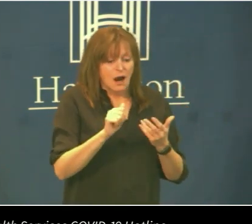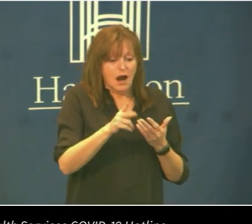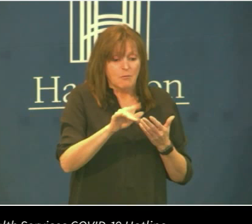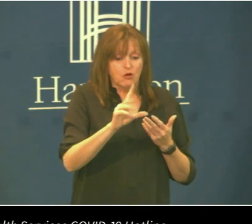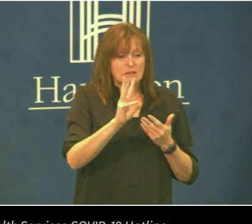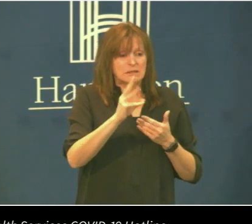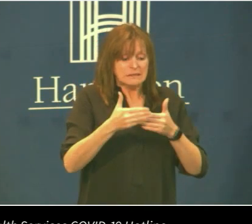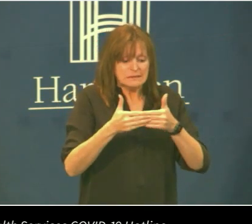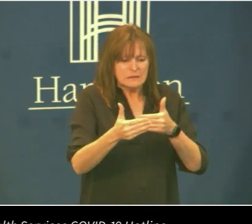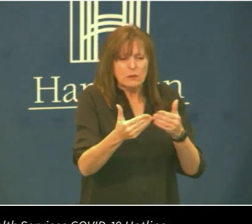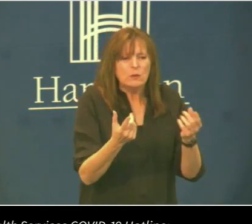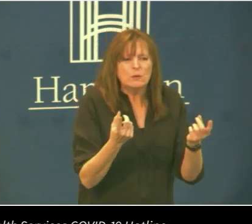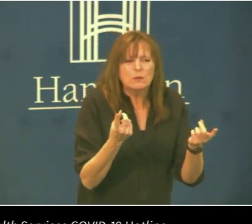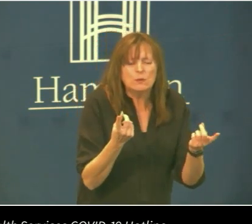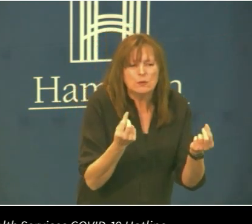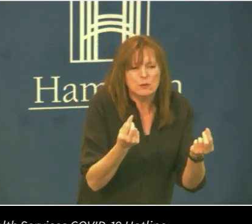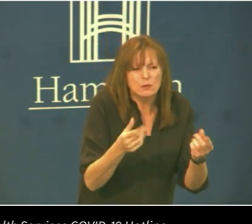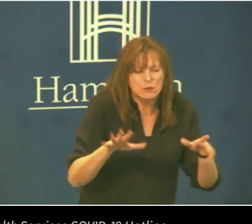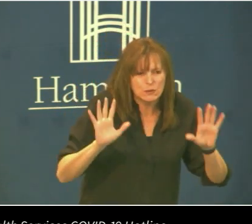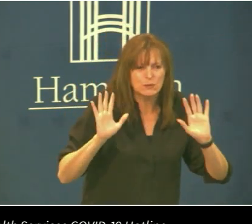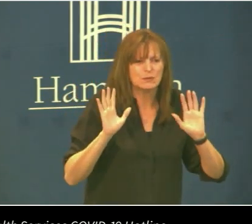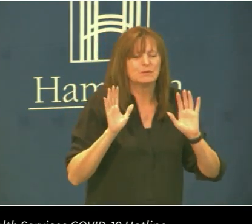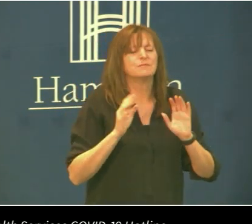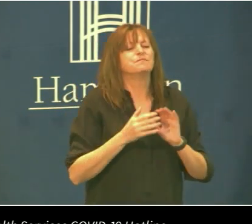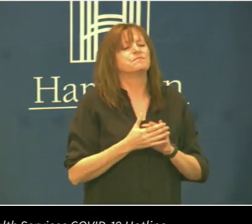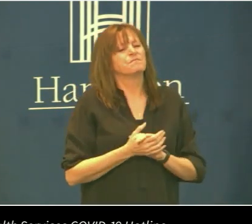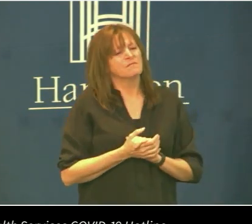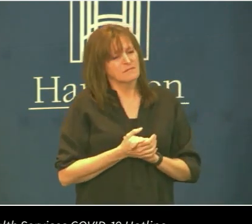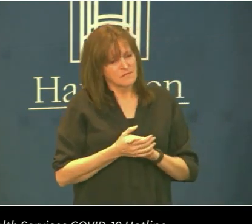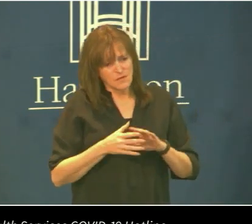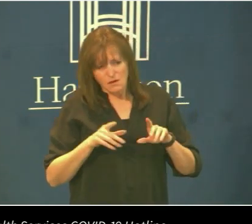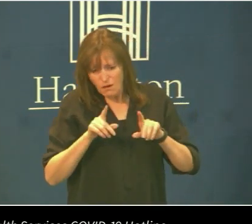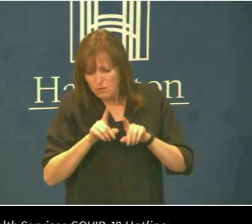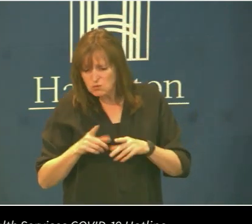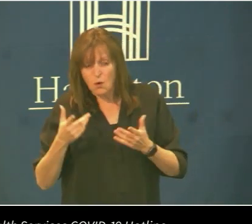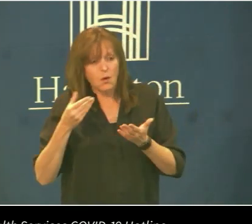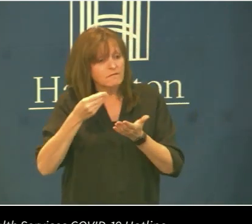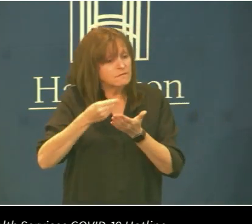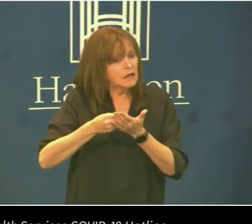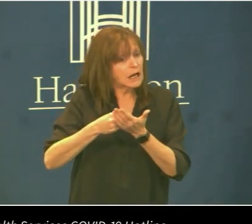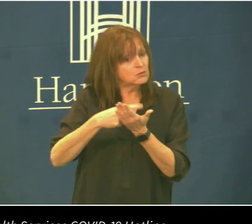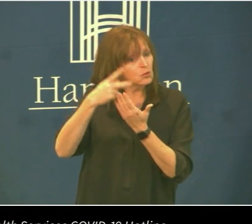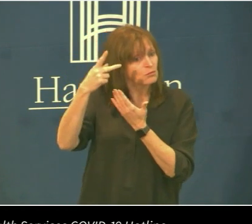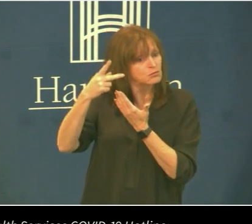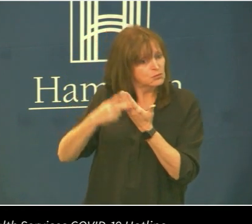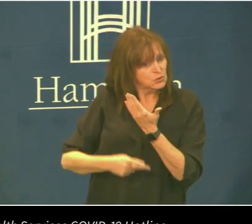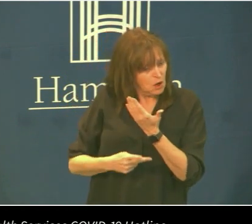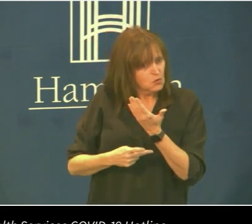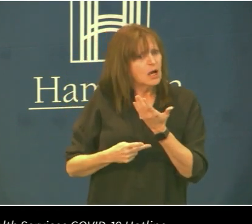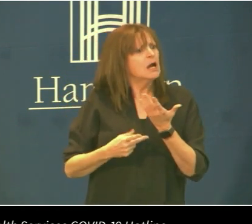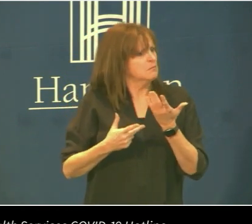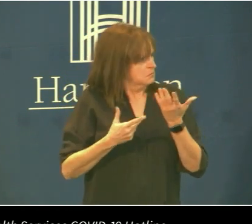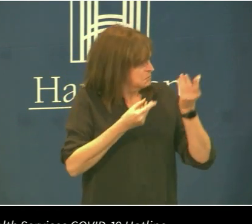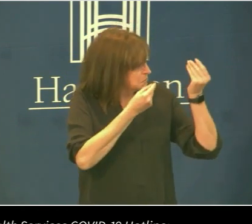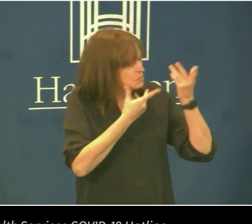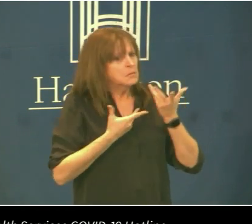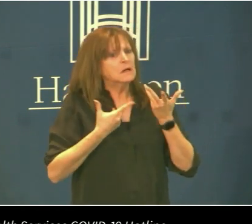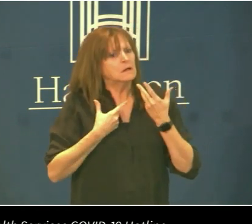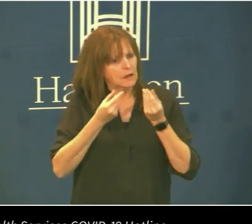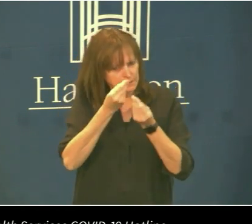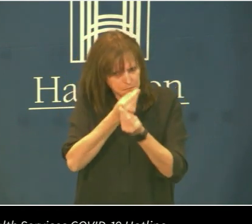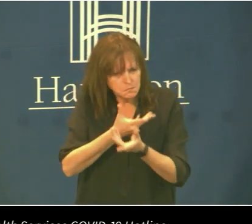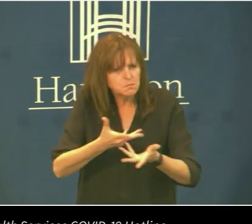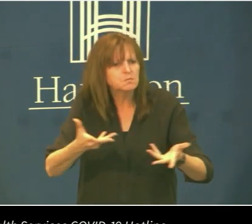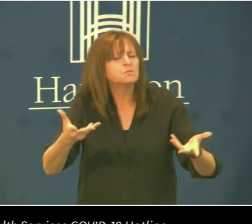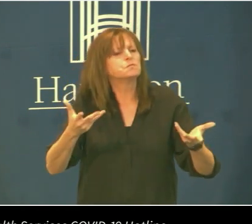financial programs that will assist residents and businesses in this community. And one of the things that we've worked on today, I've seen a